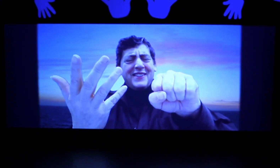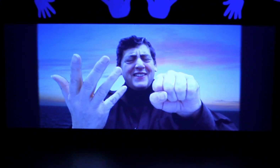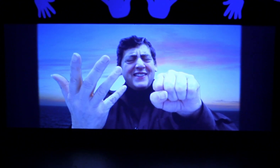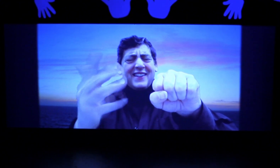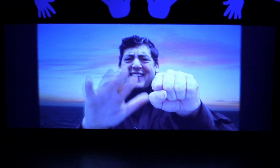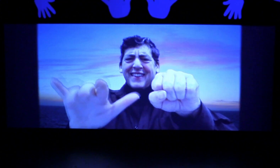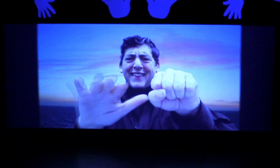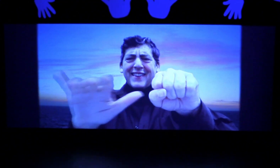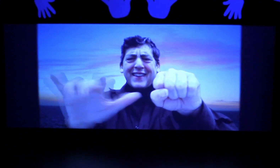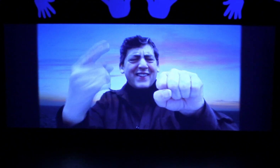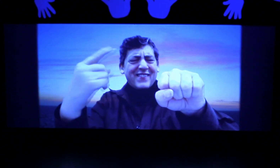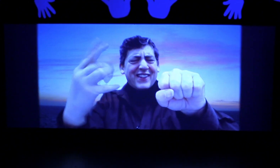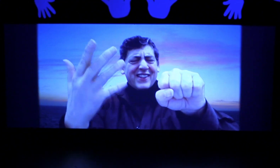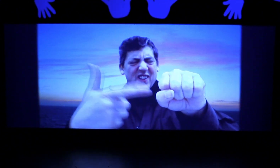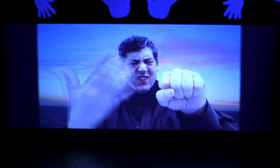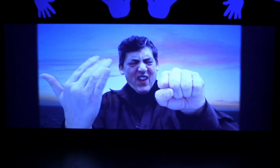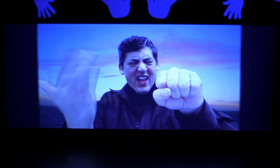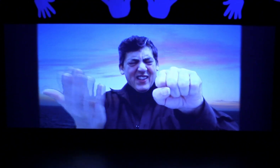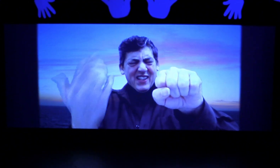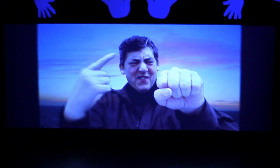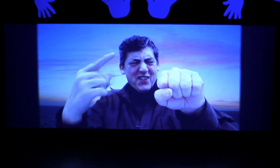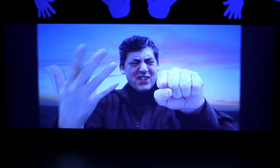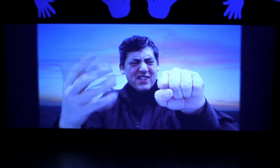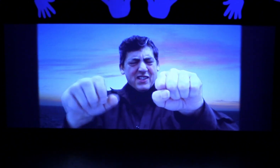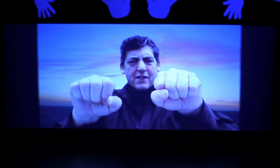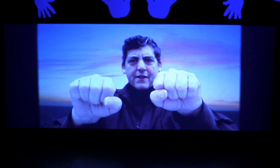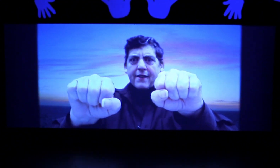What are you doing over there? Why are you fingerspelling everything?